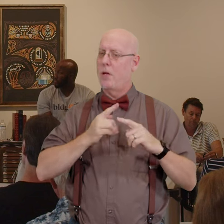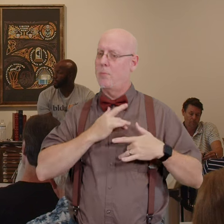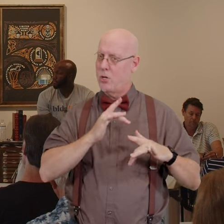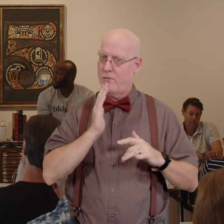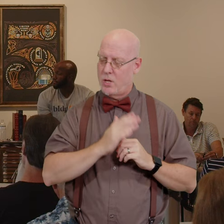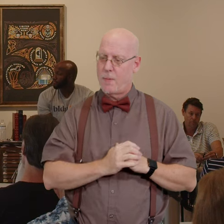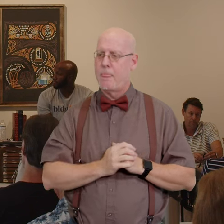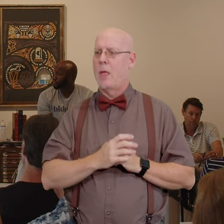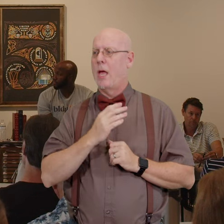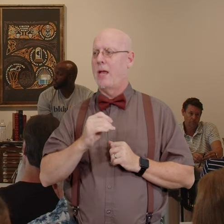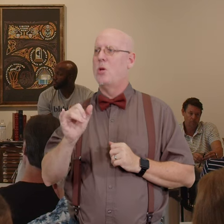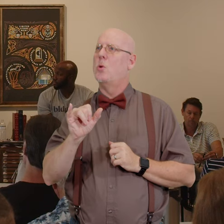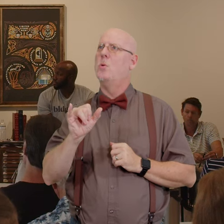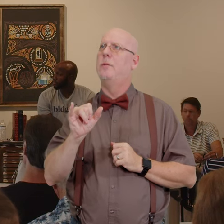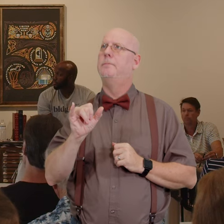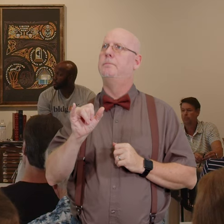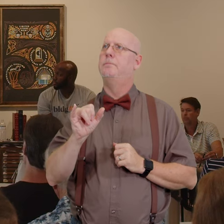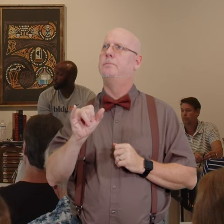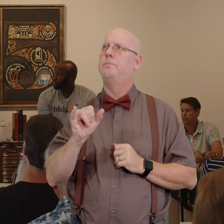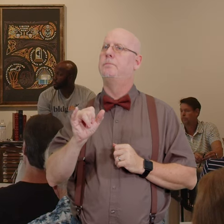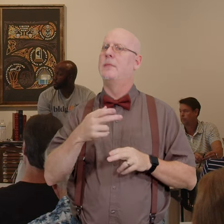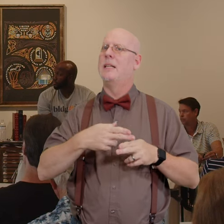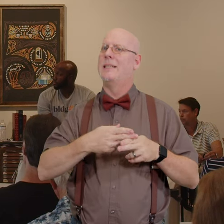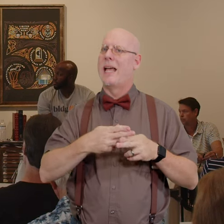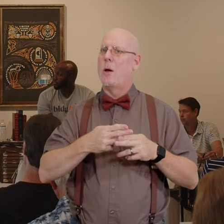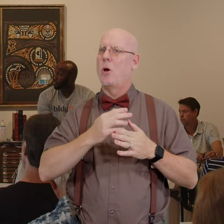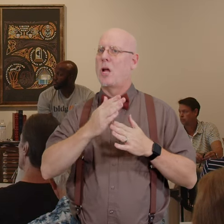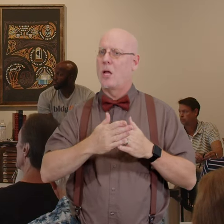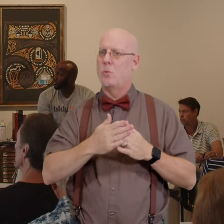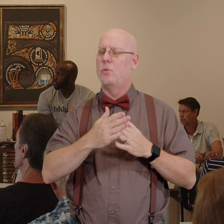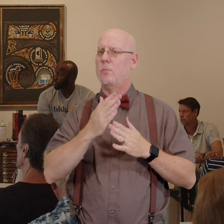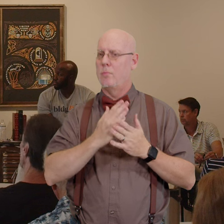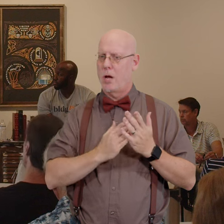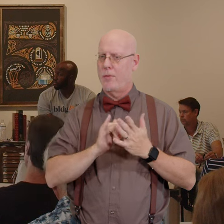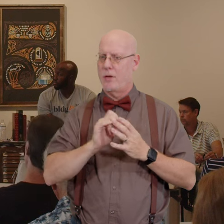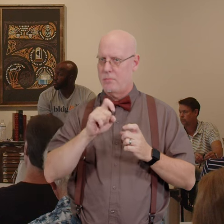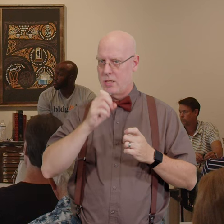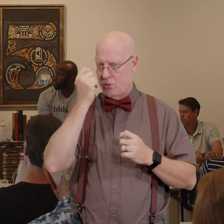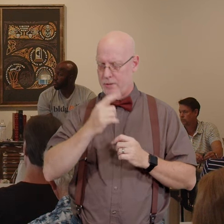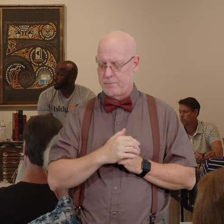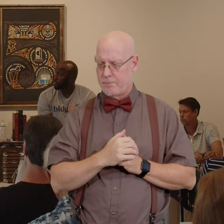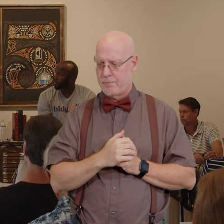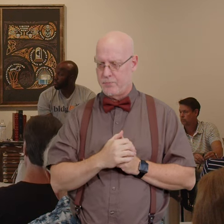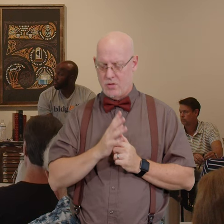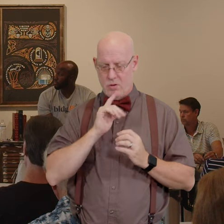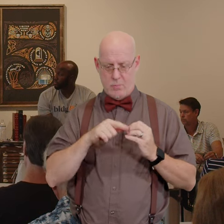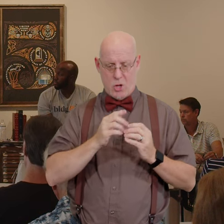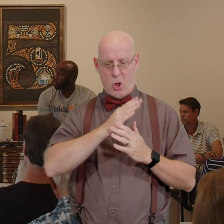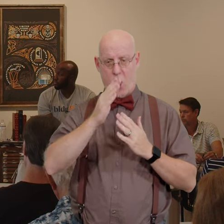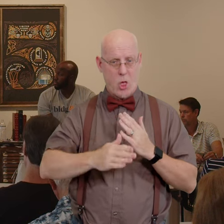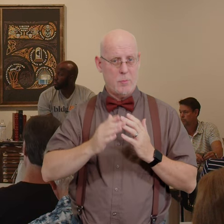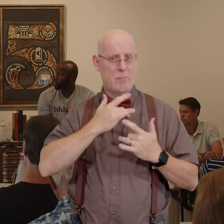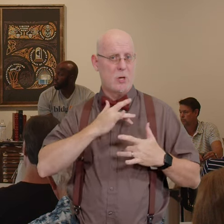will be merciful. And there's also a temporal consequential element that has to be factored in as well. And so are we talking